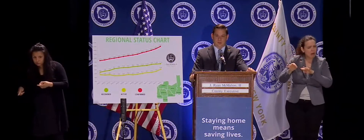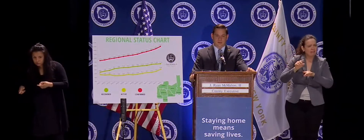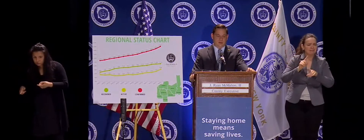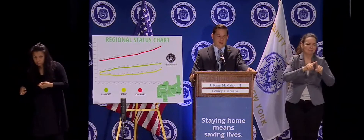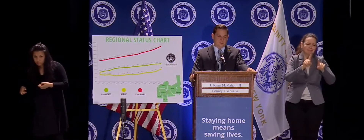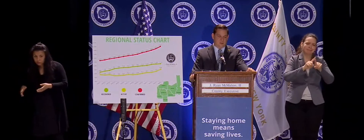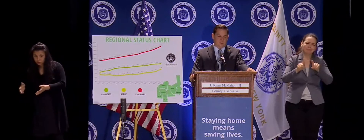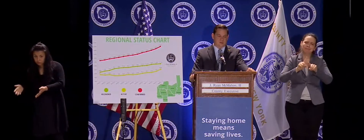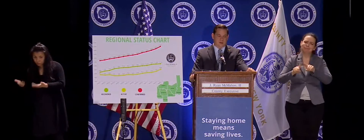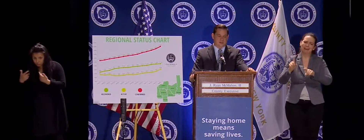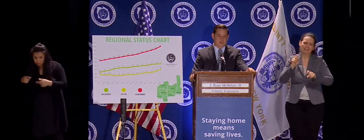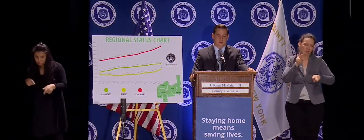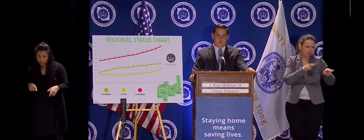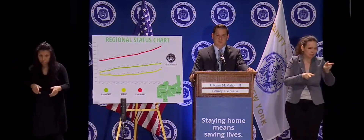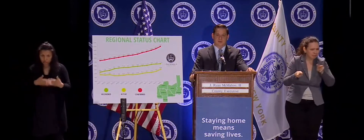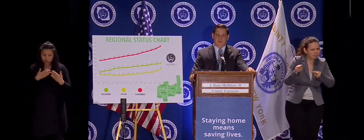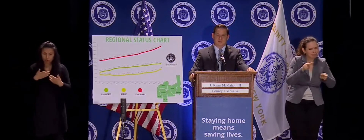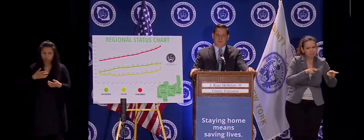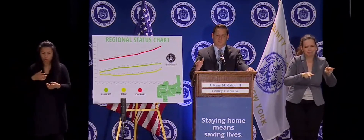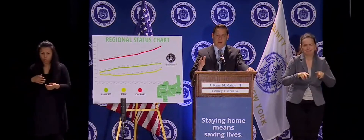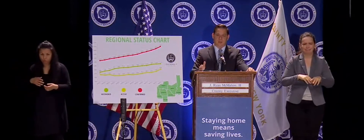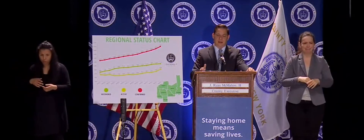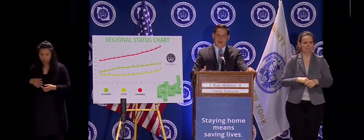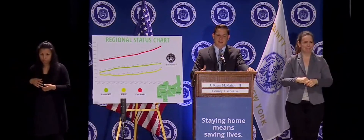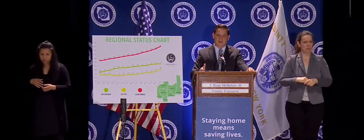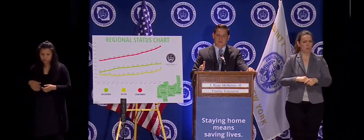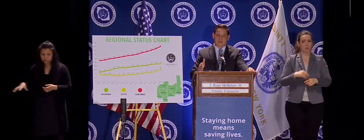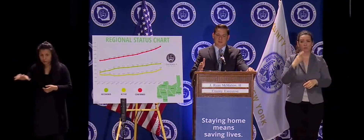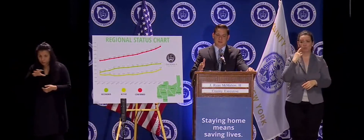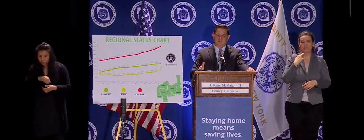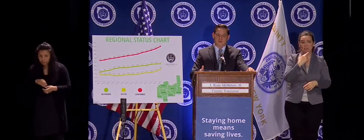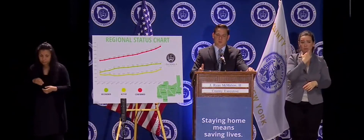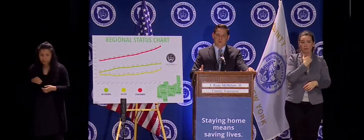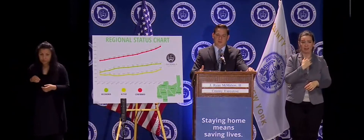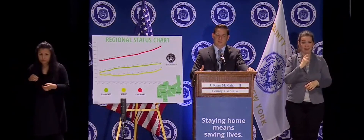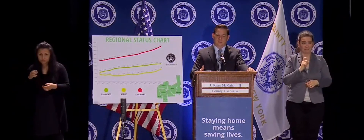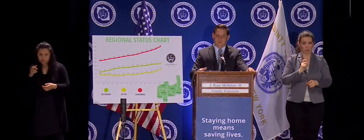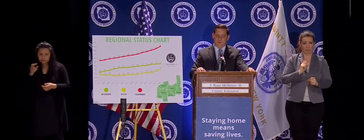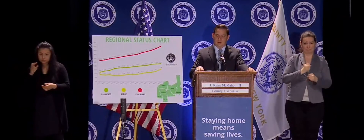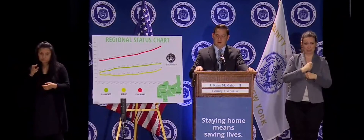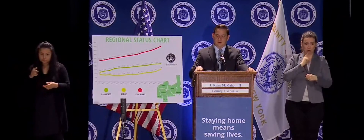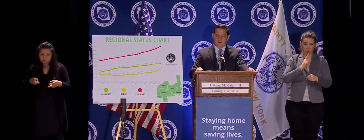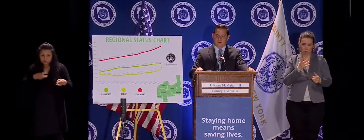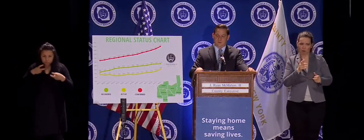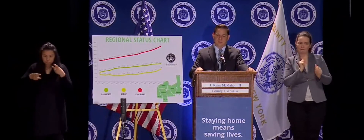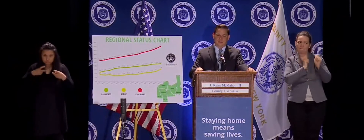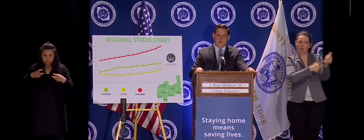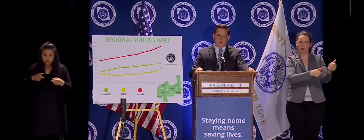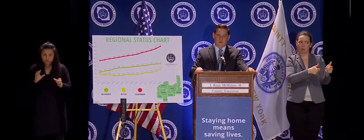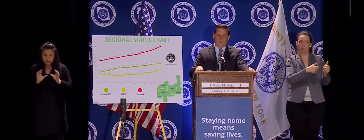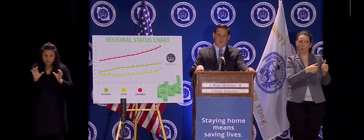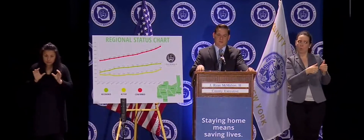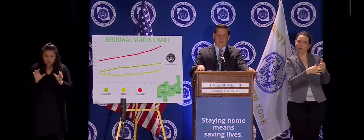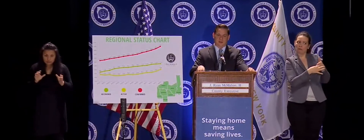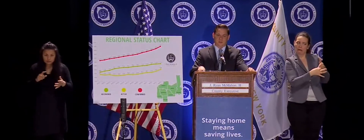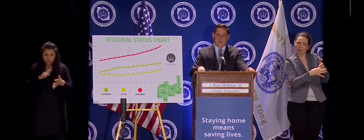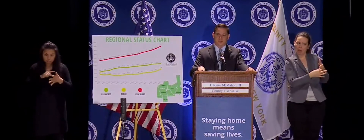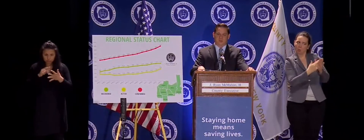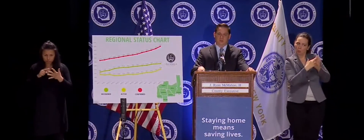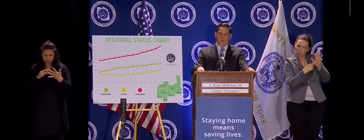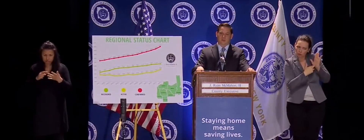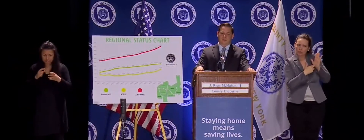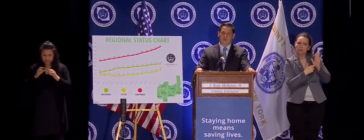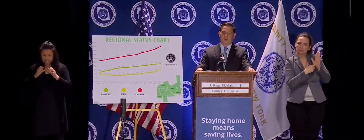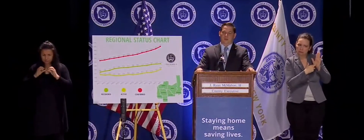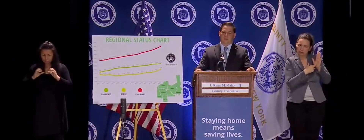go. Restaurants need to be given proper guidance. This is what you need to do. This is how you got to protect